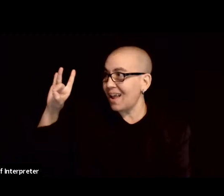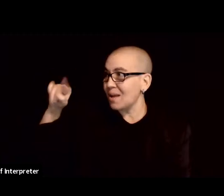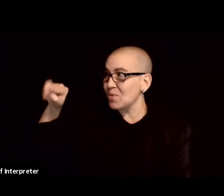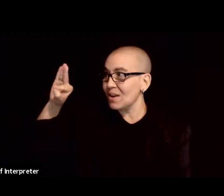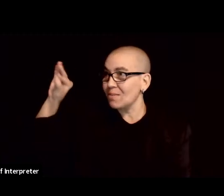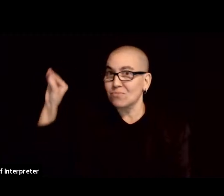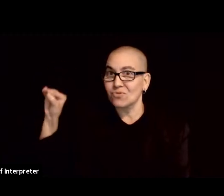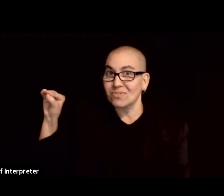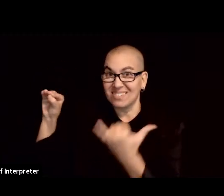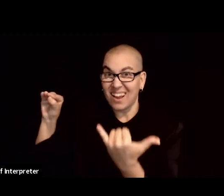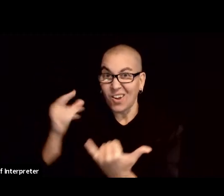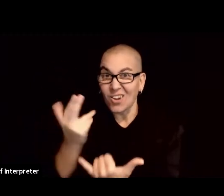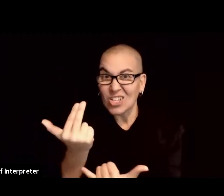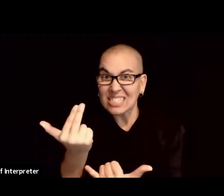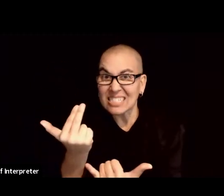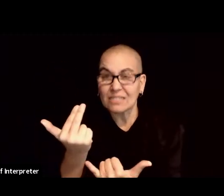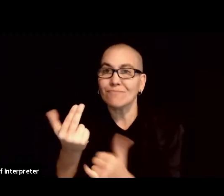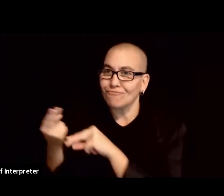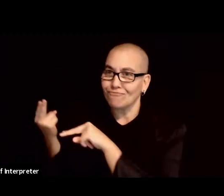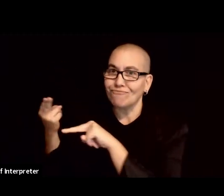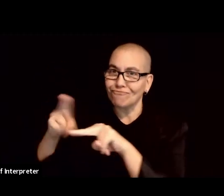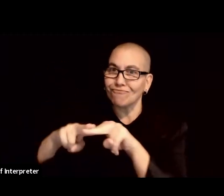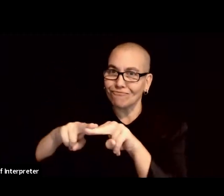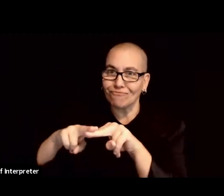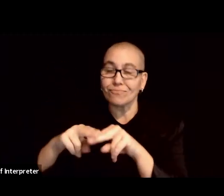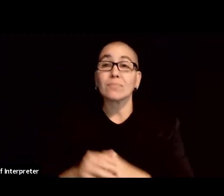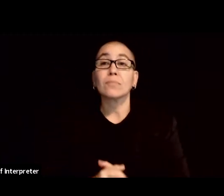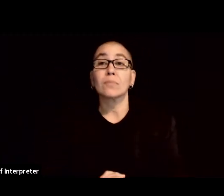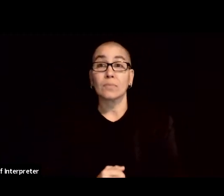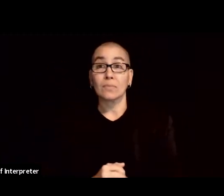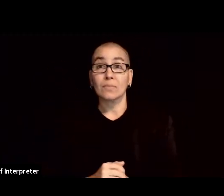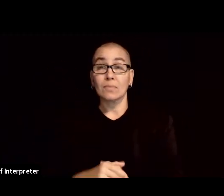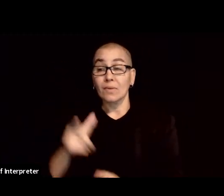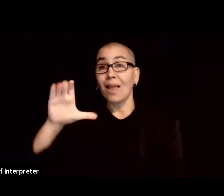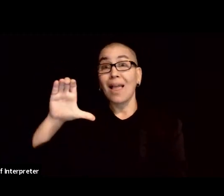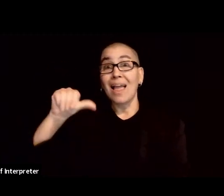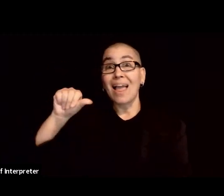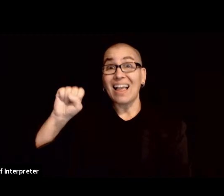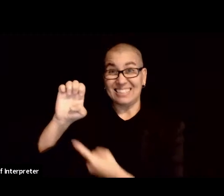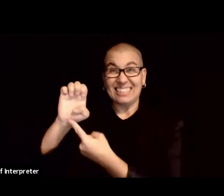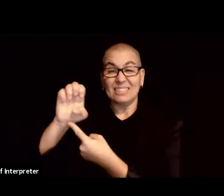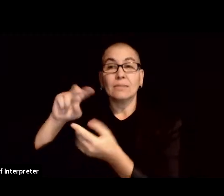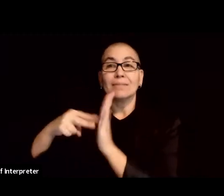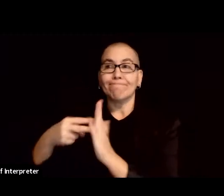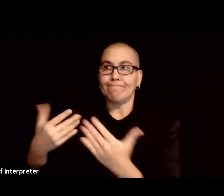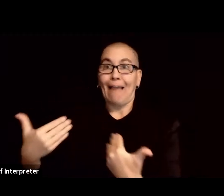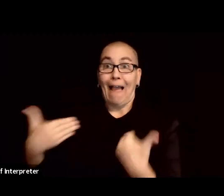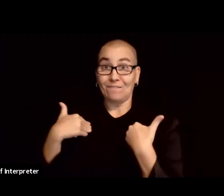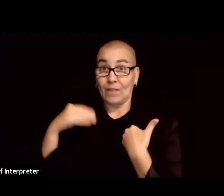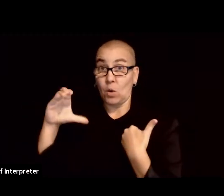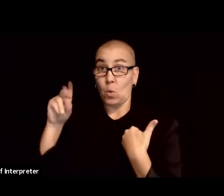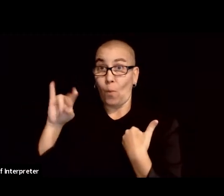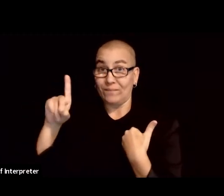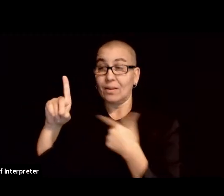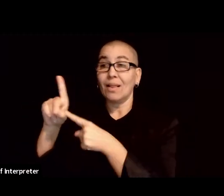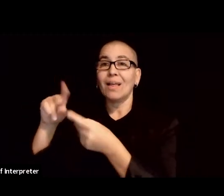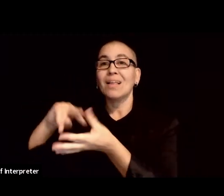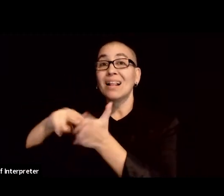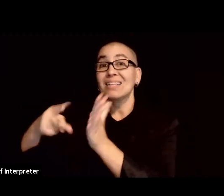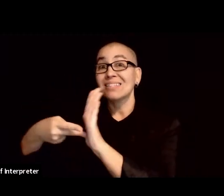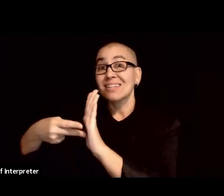almost double the change in testing, which is an increase of 7.4% since last